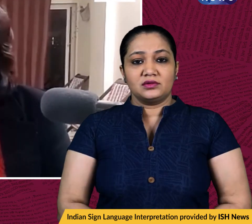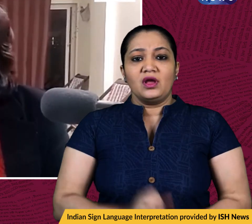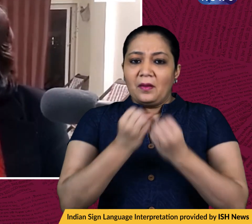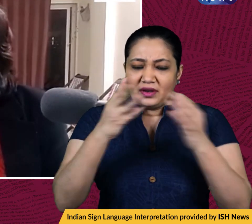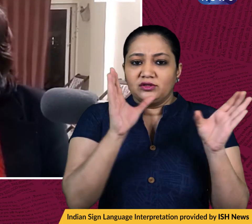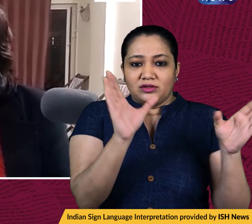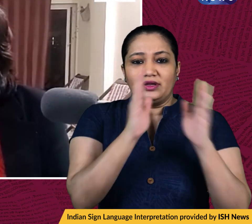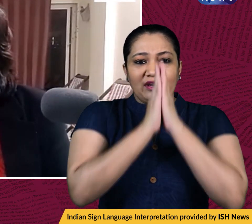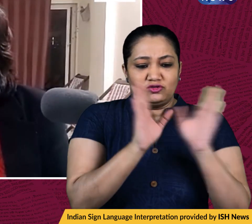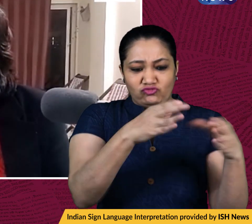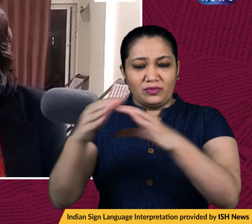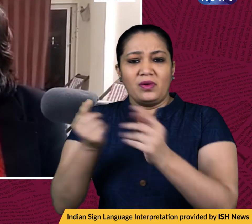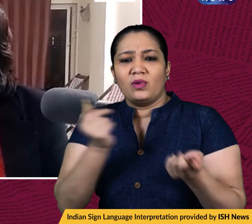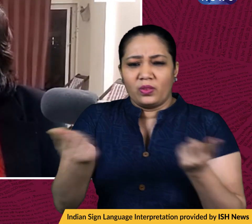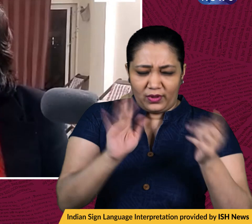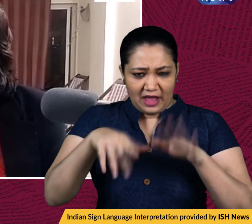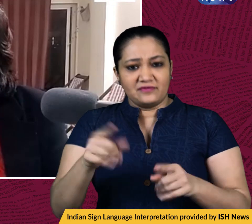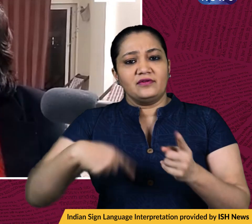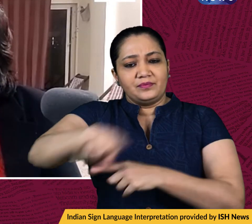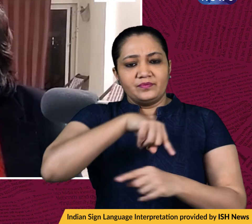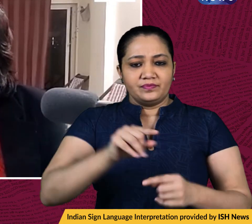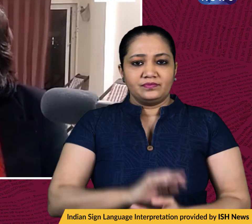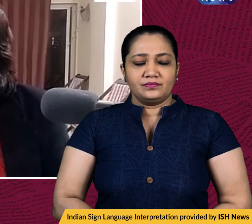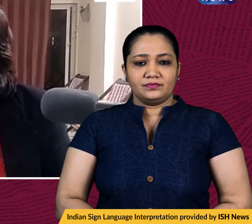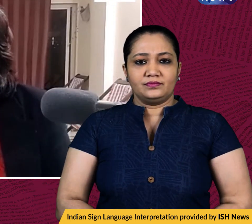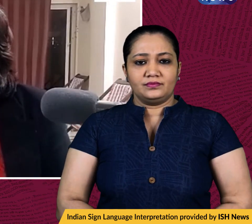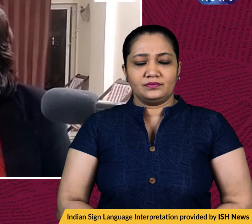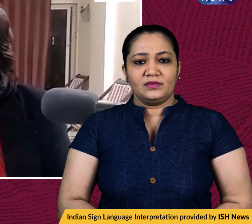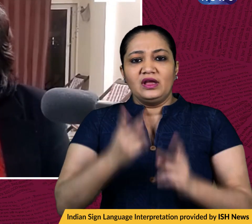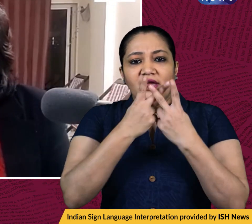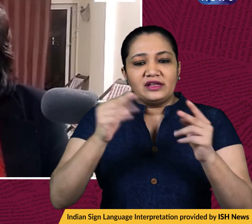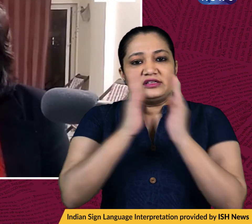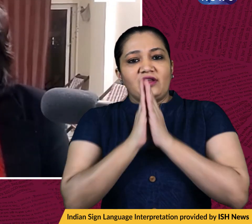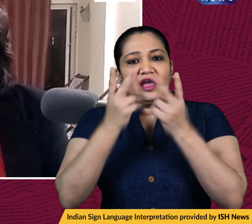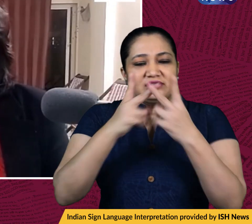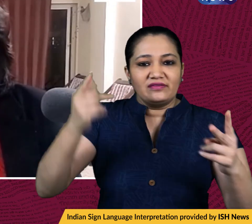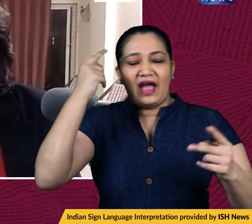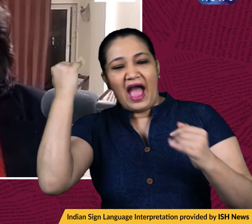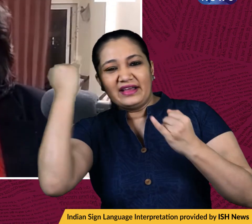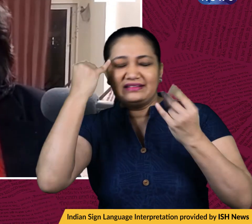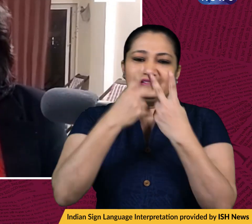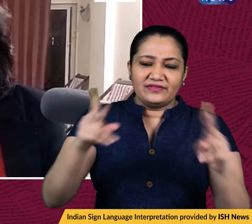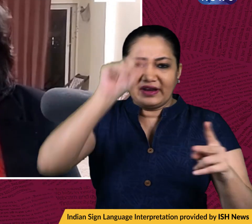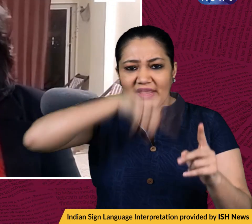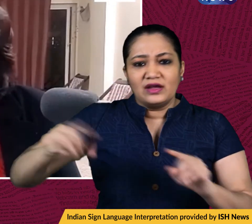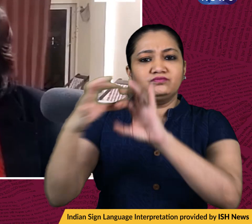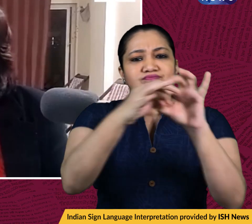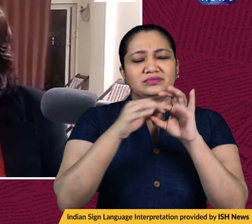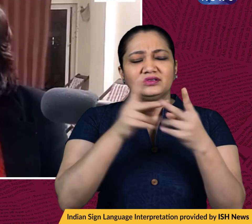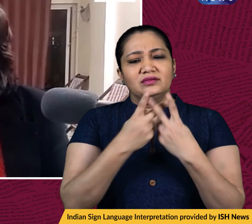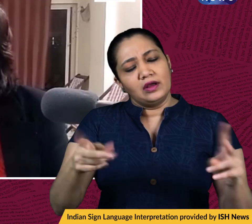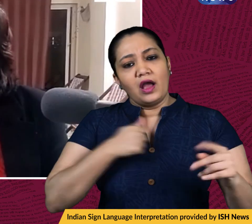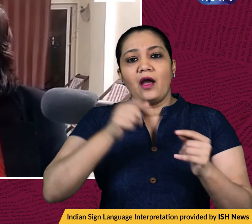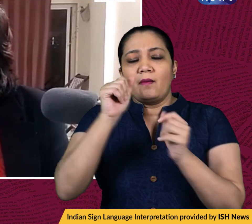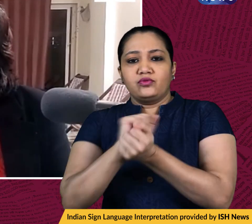quote, "There are religious organizations that seem to have different ideas when it comes to India's